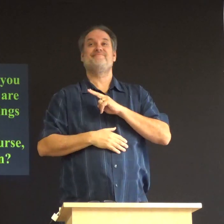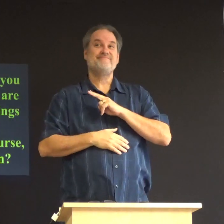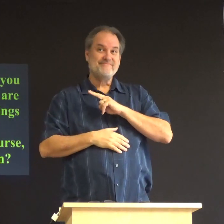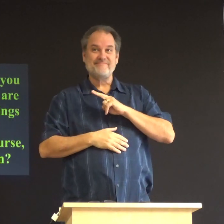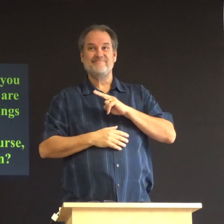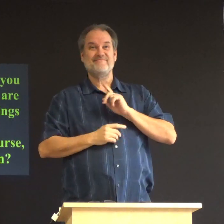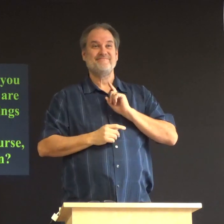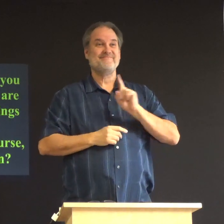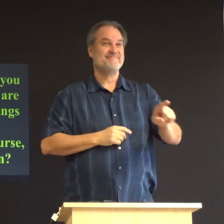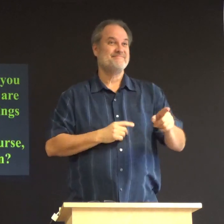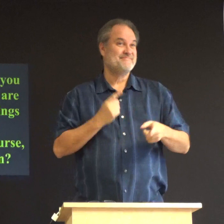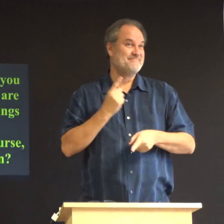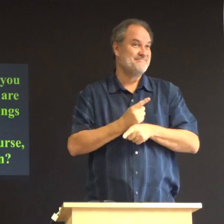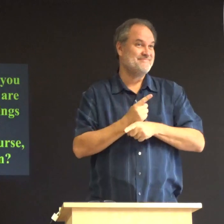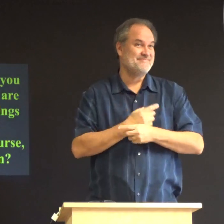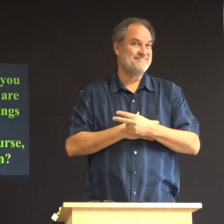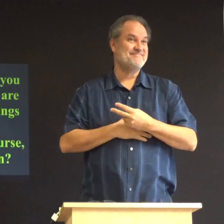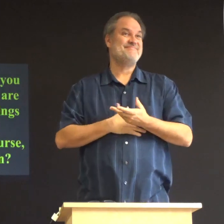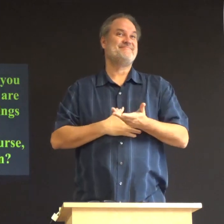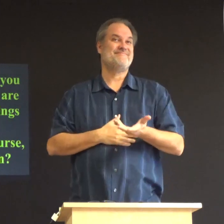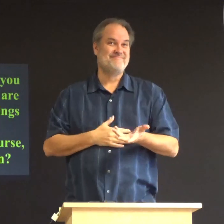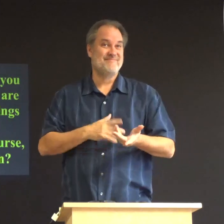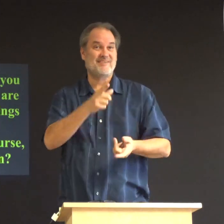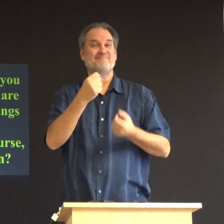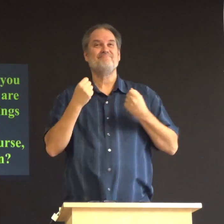Maybe you look at others, you get to sleep in, and you get to come to church.